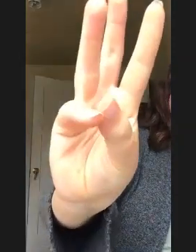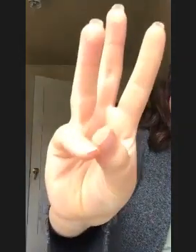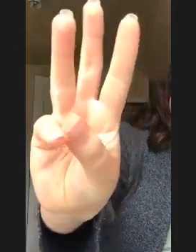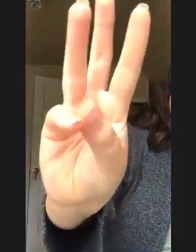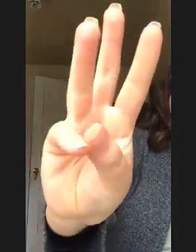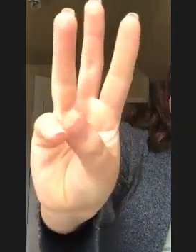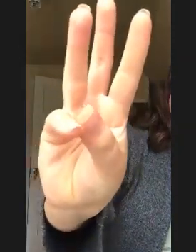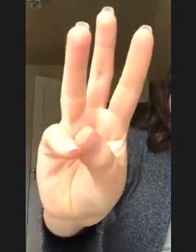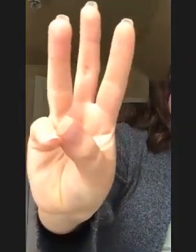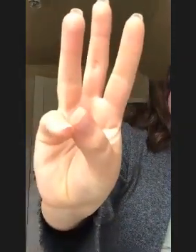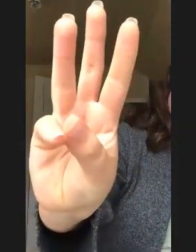Wednesday,